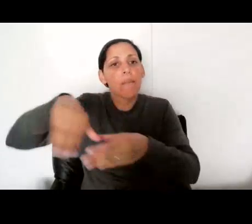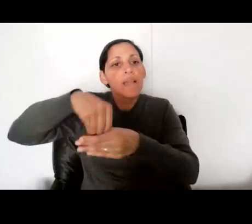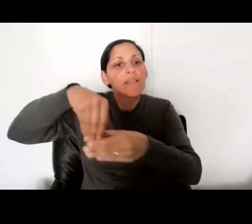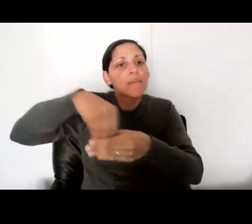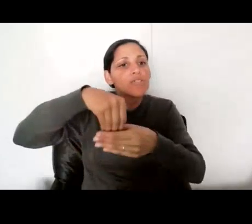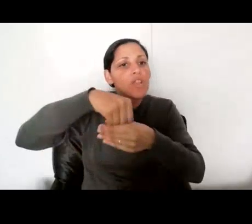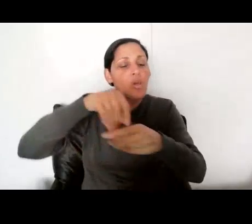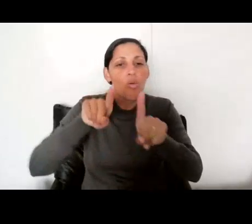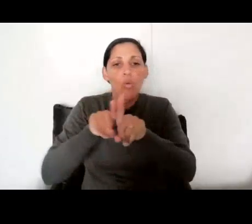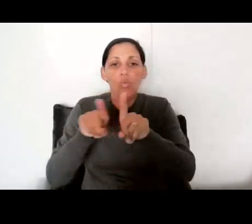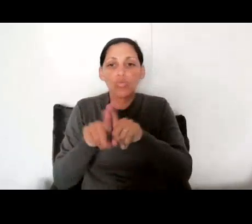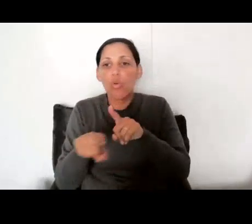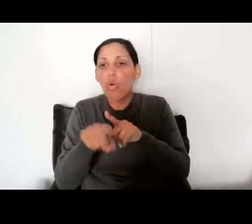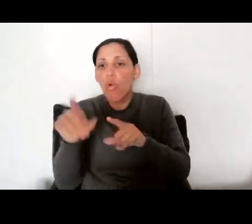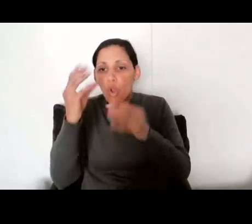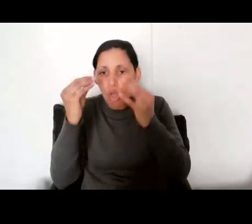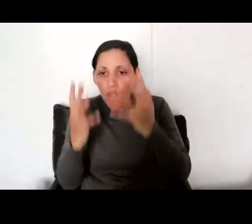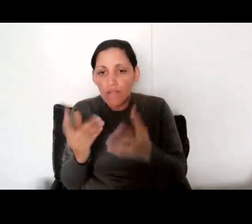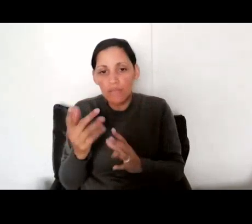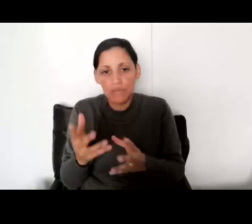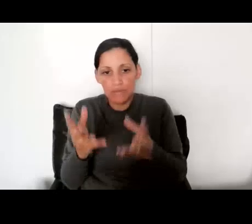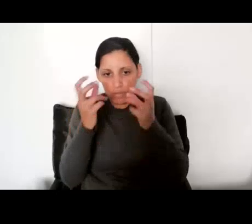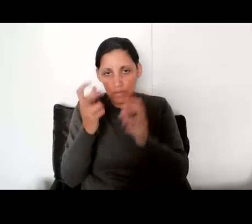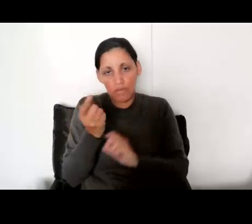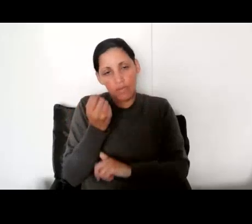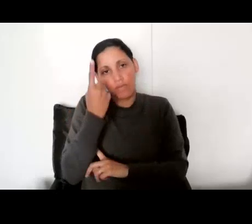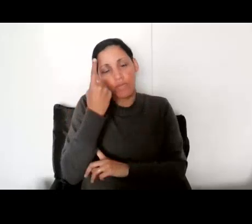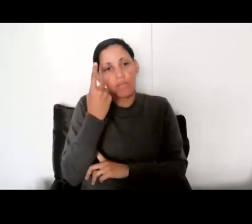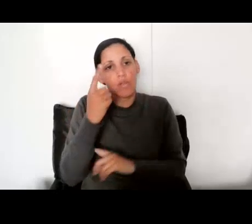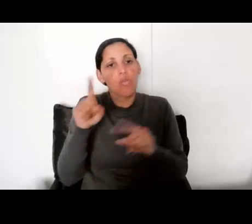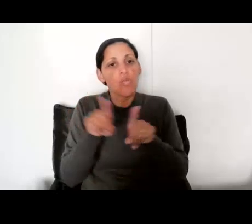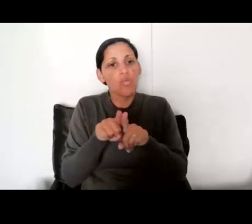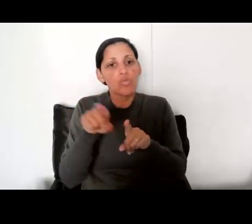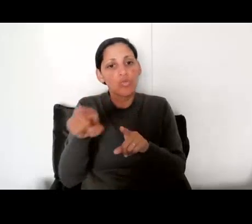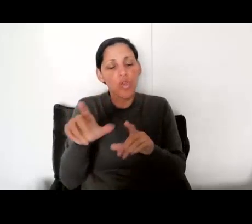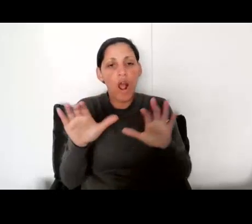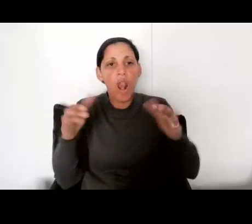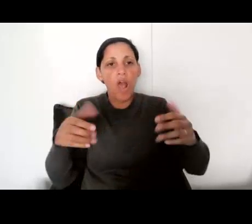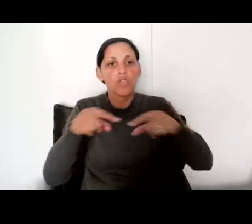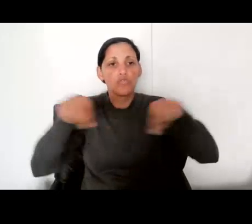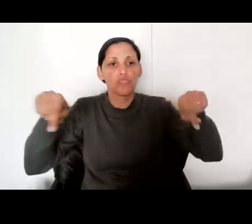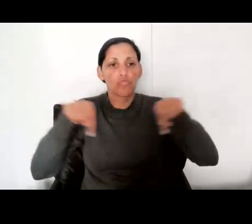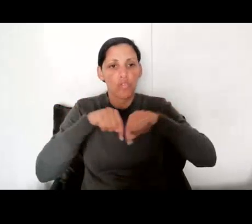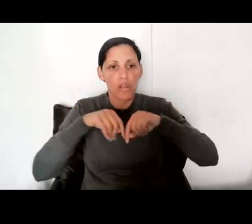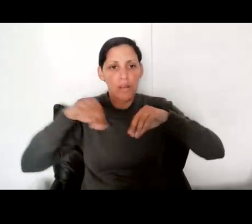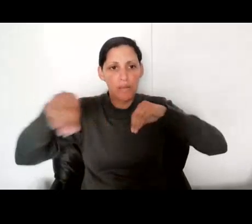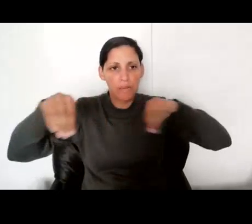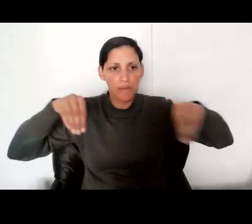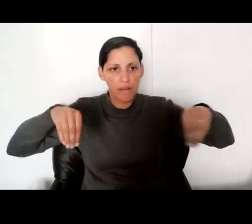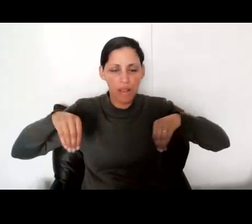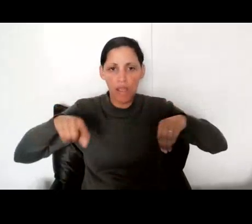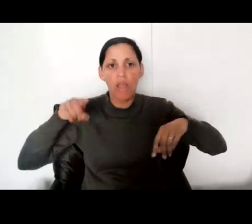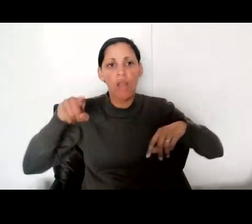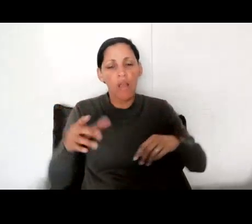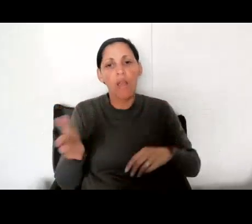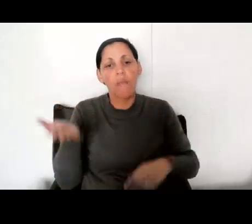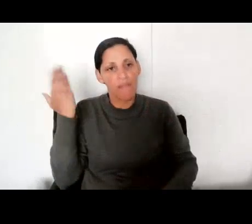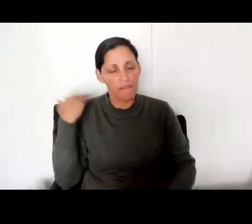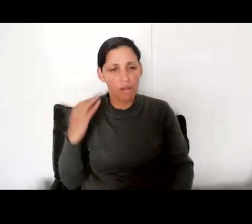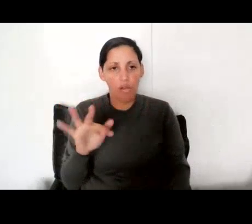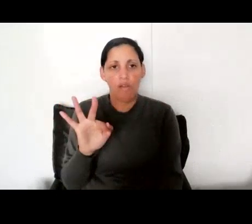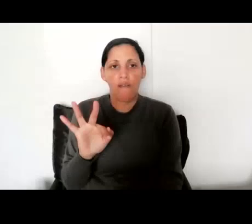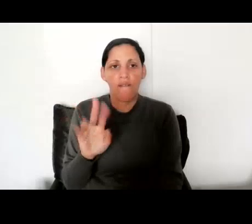getting what they need to get? And then just one thing I want to say: the one you talked about classroom arrangement, Very in Bernard Fuller, when we used to have, I'll just